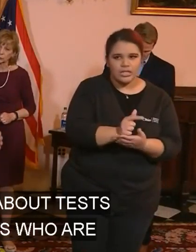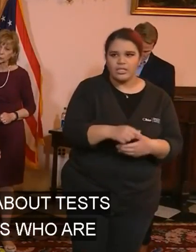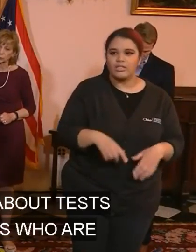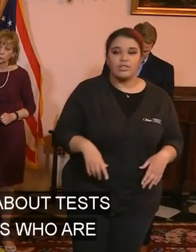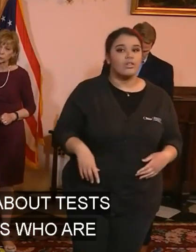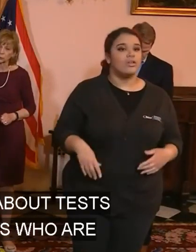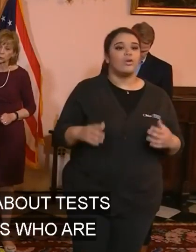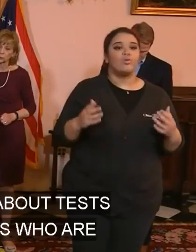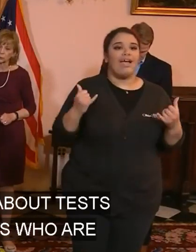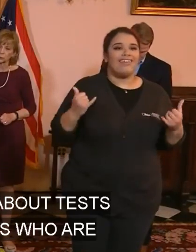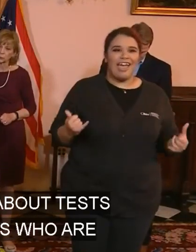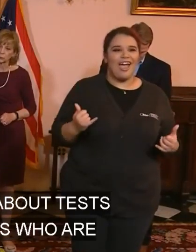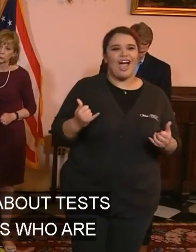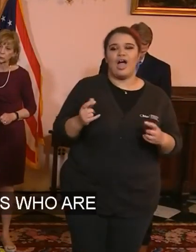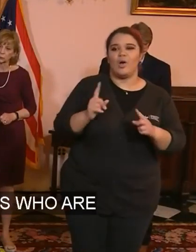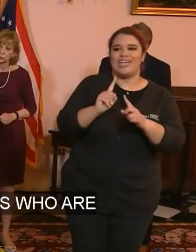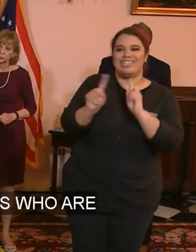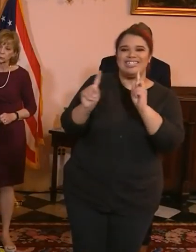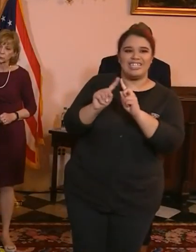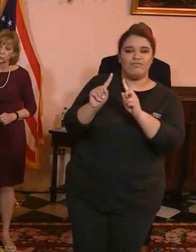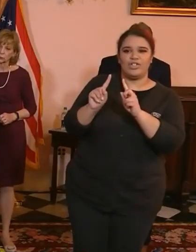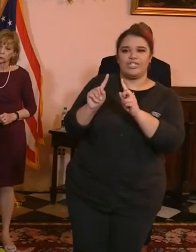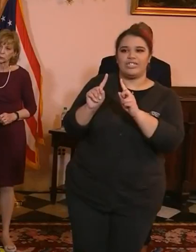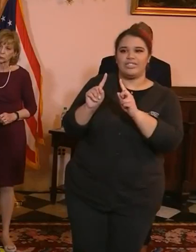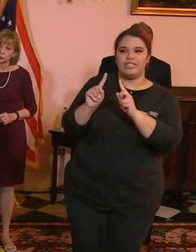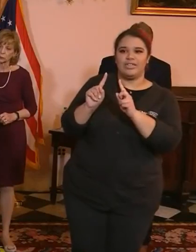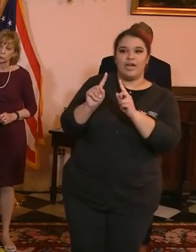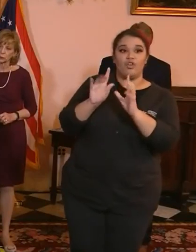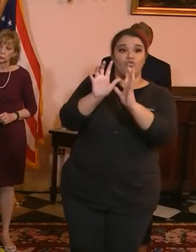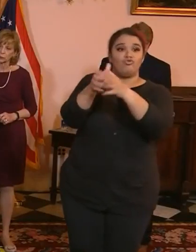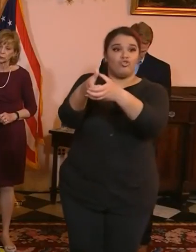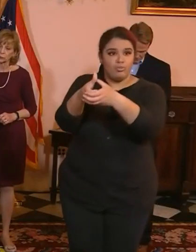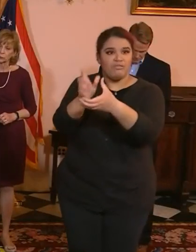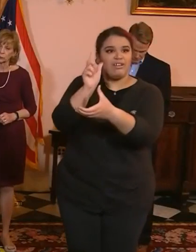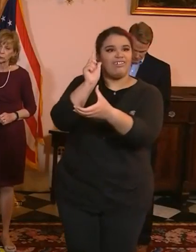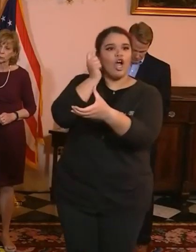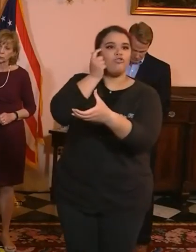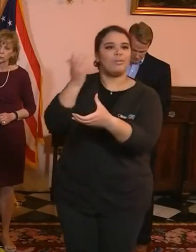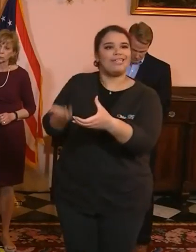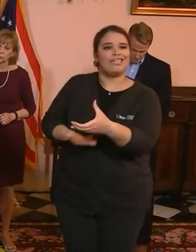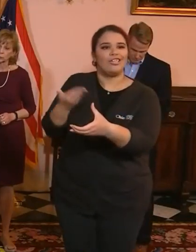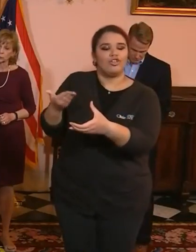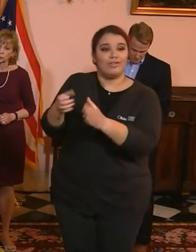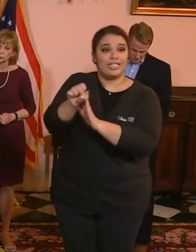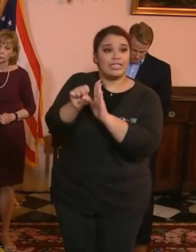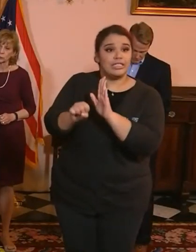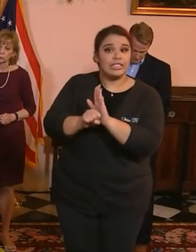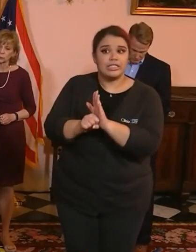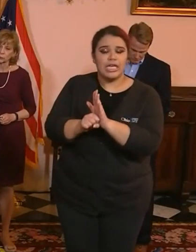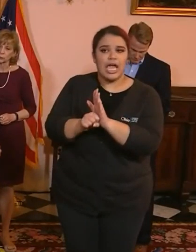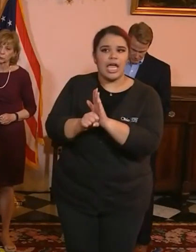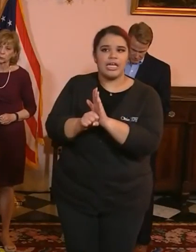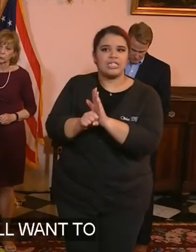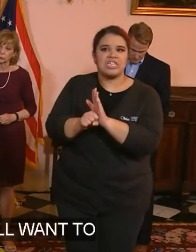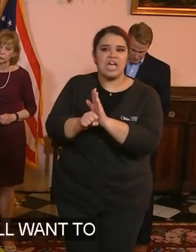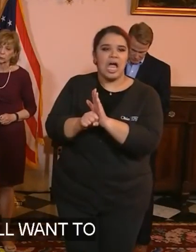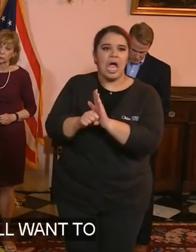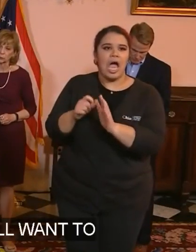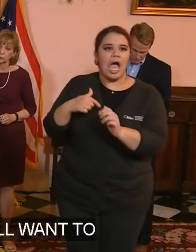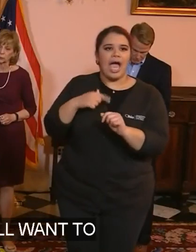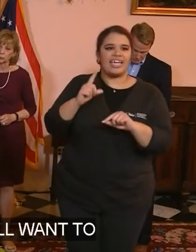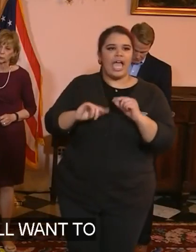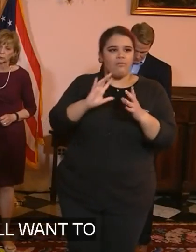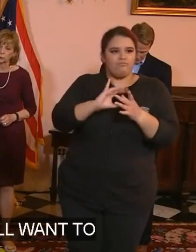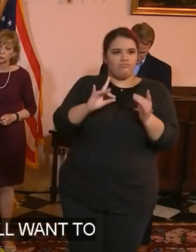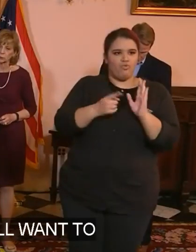President, the minority leaders. I can't speak for them, but I can't think that any of them were going to want to get in the way of a child graduating and moving